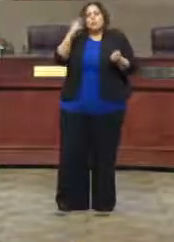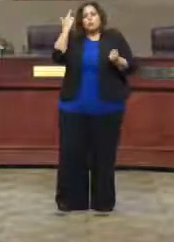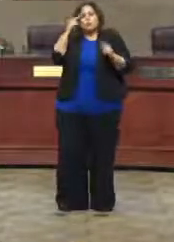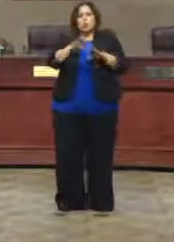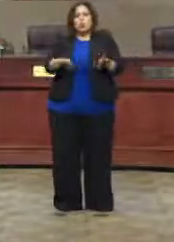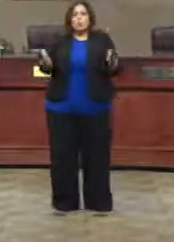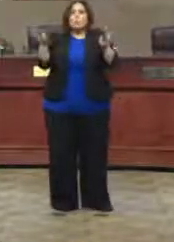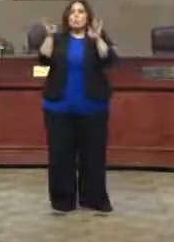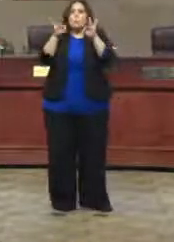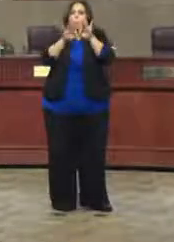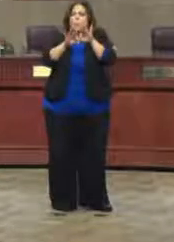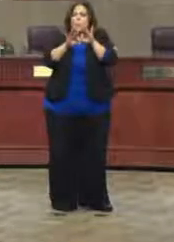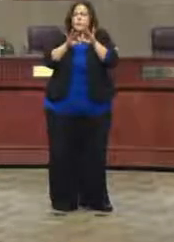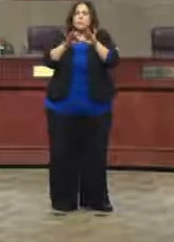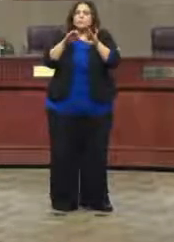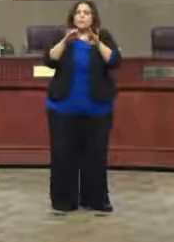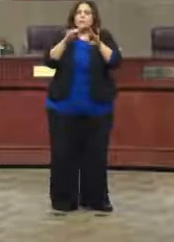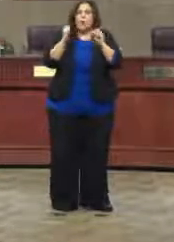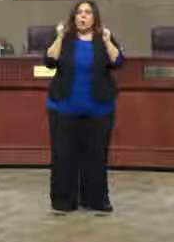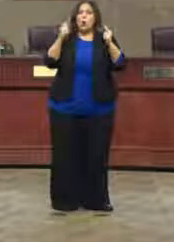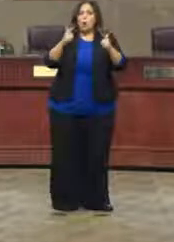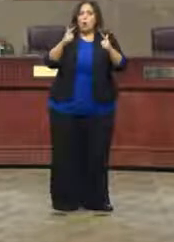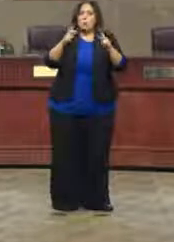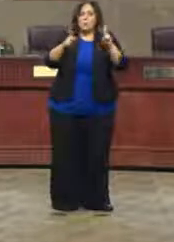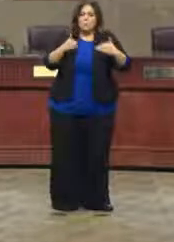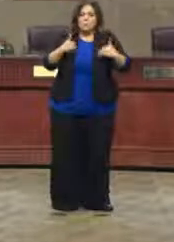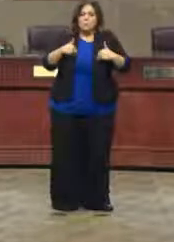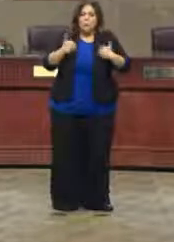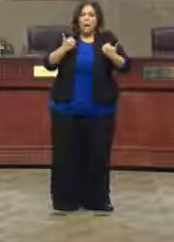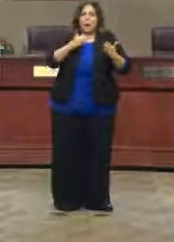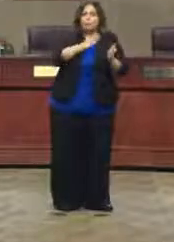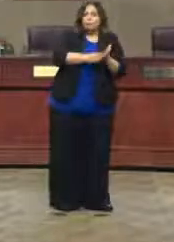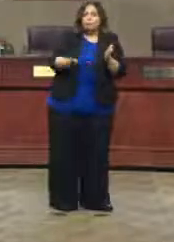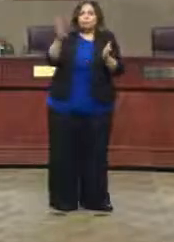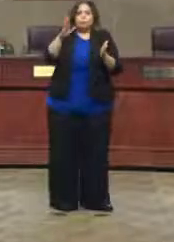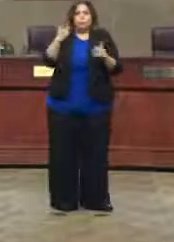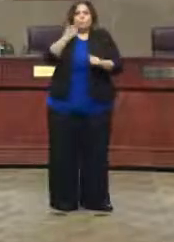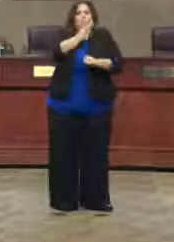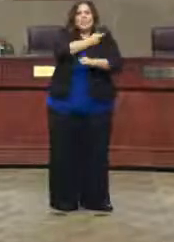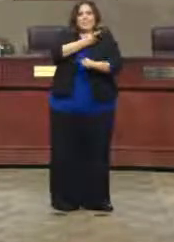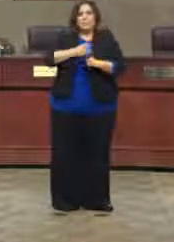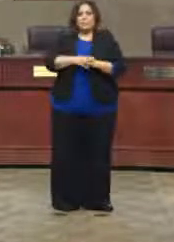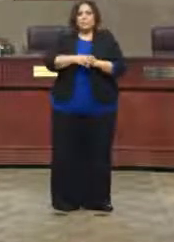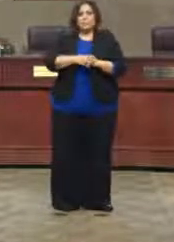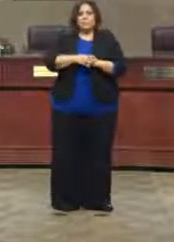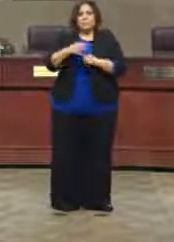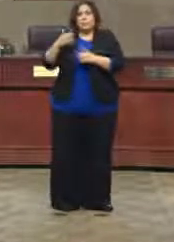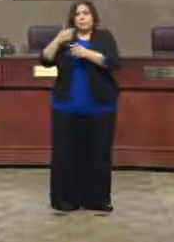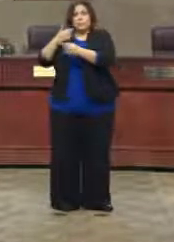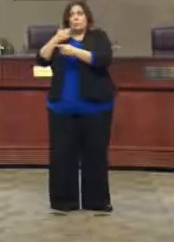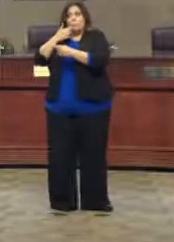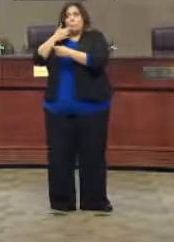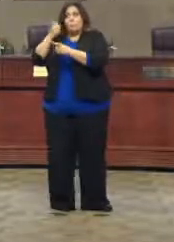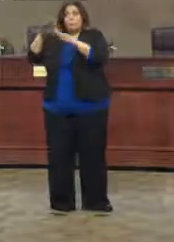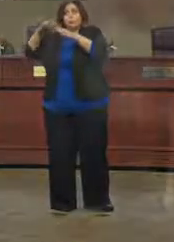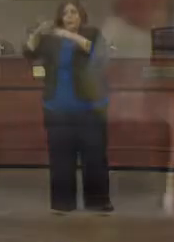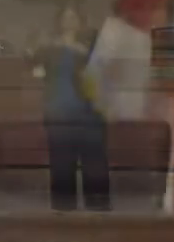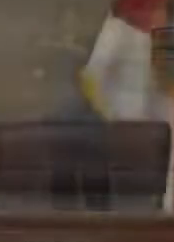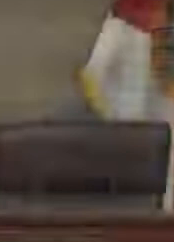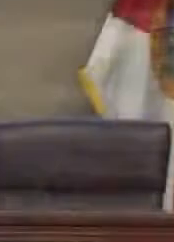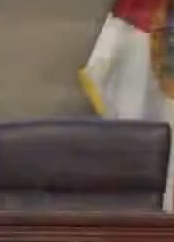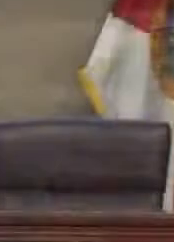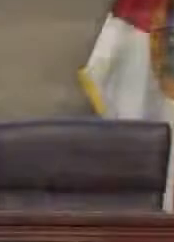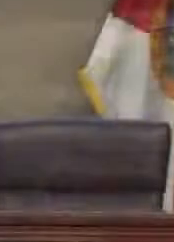to vaccinate younger people, because they are not vaccinating at the same rate that we vaccinated the older